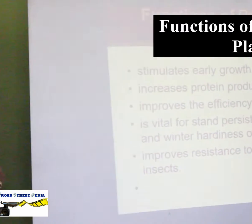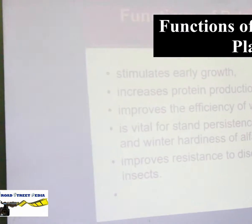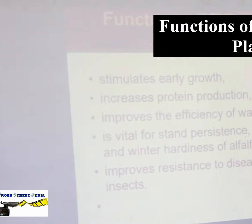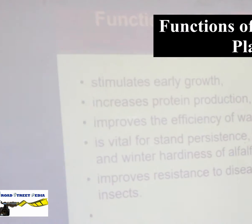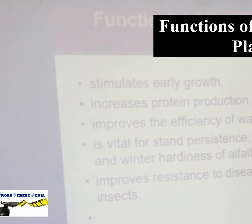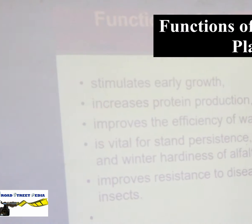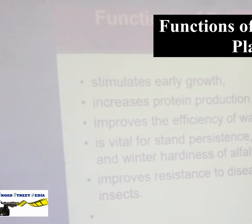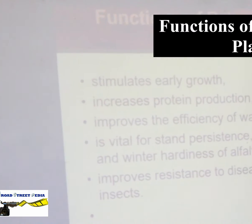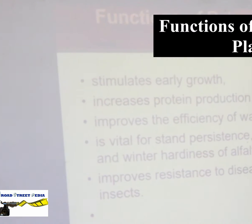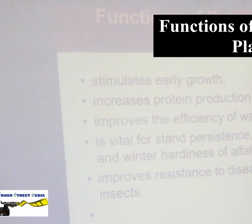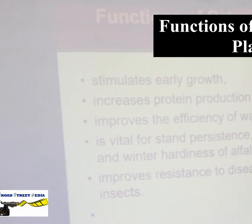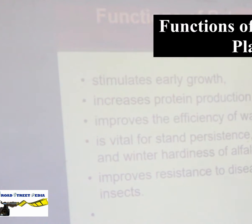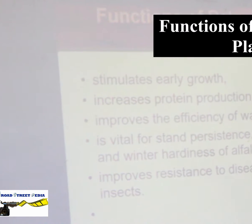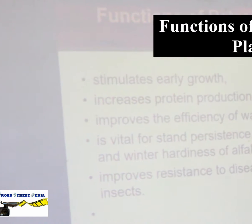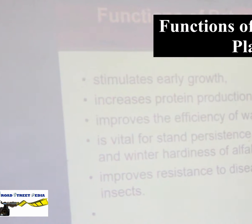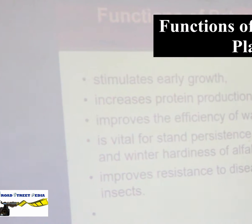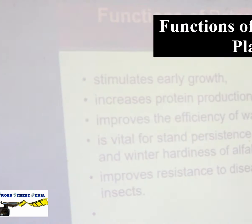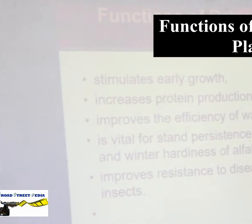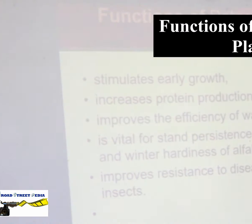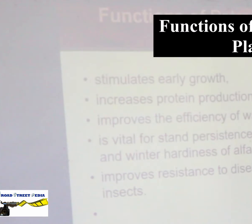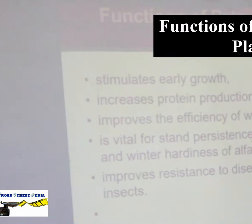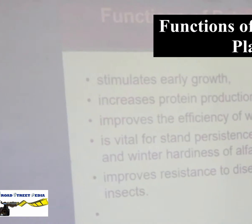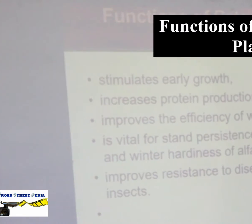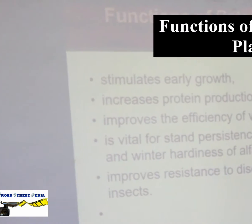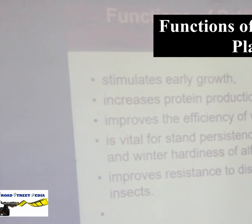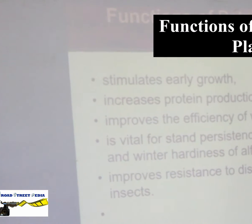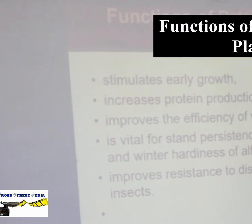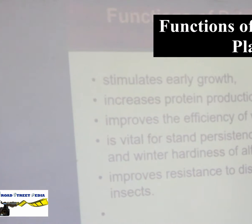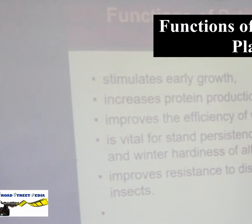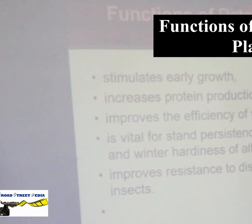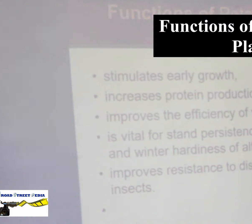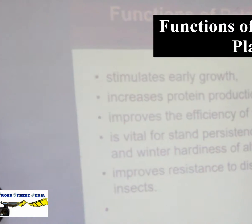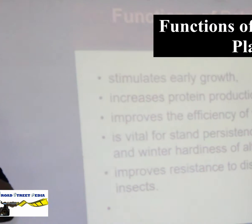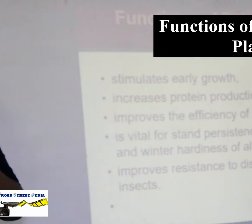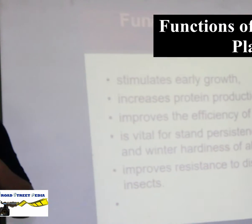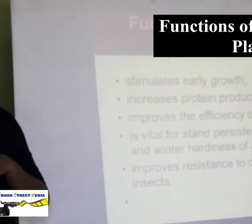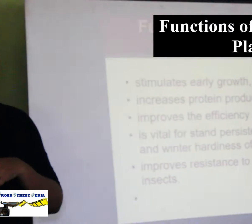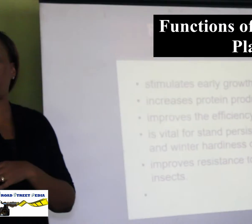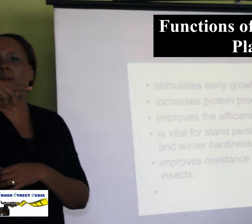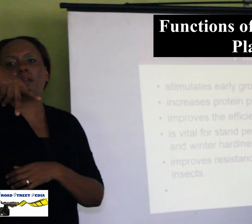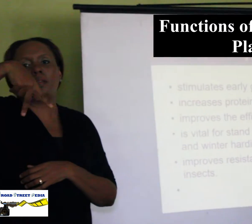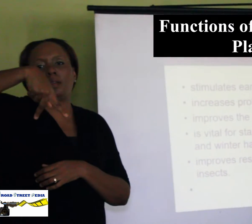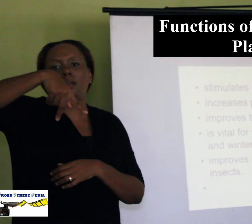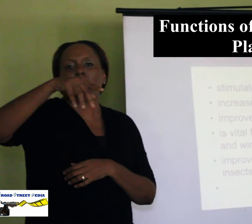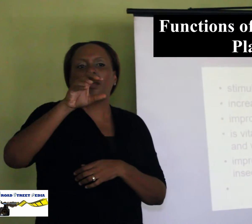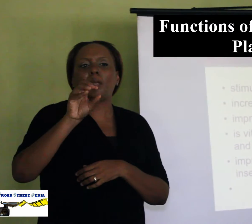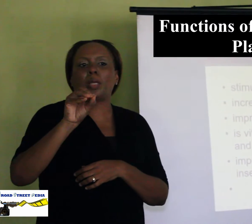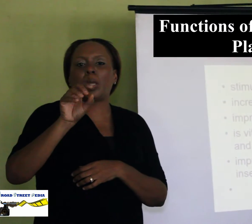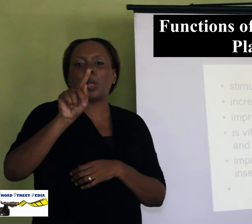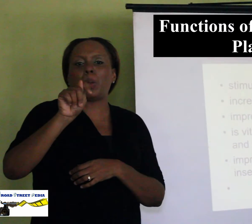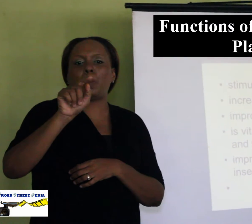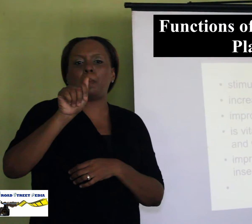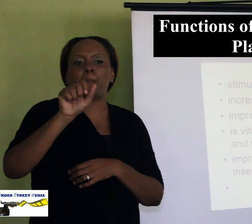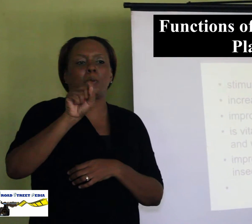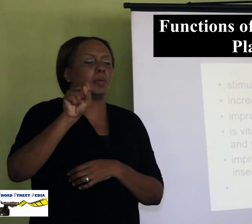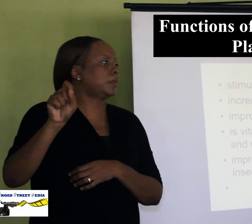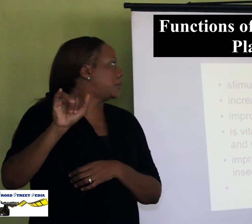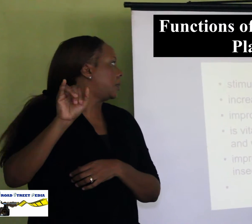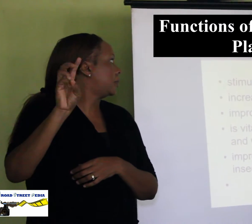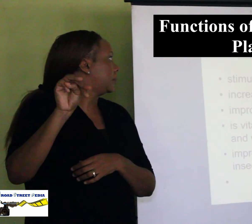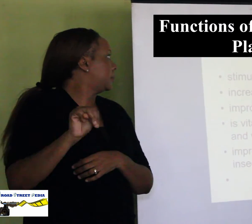Okay, the last one is K, which is potassium. Okay, the letter K, which speaks about